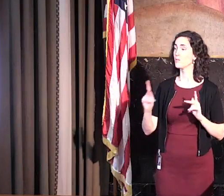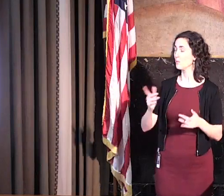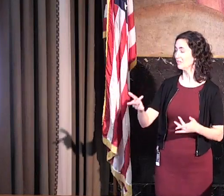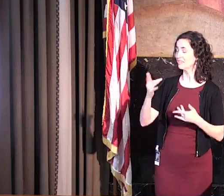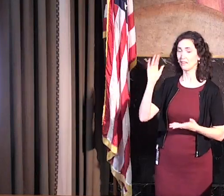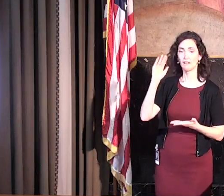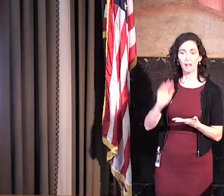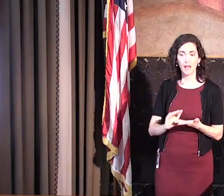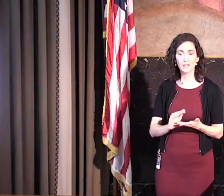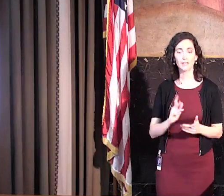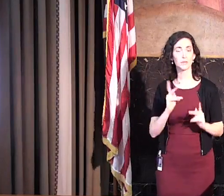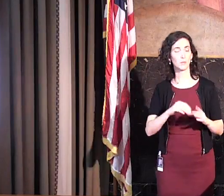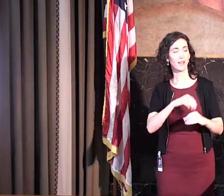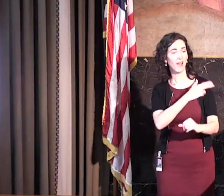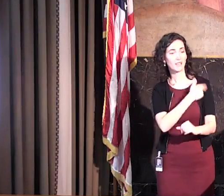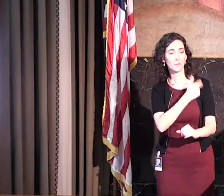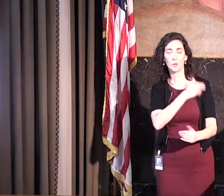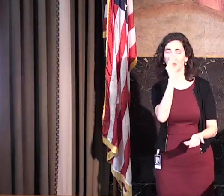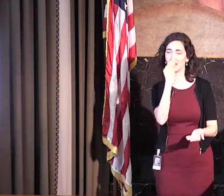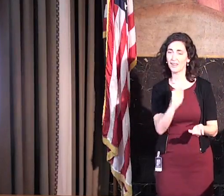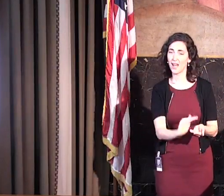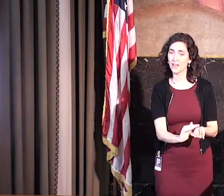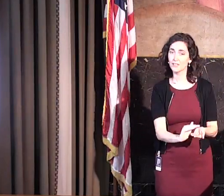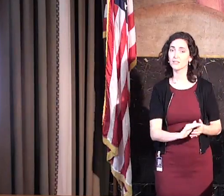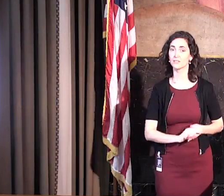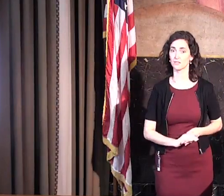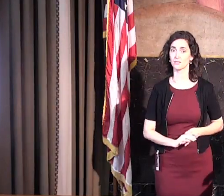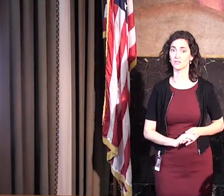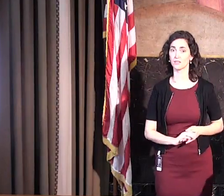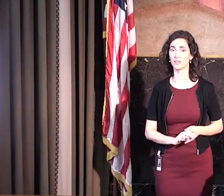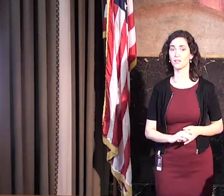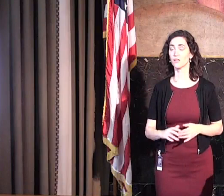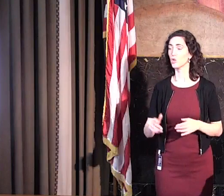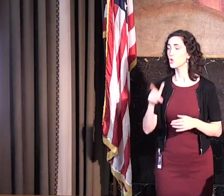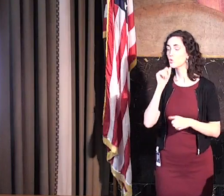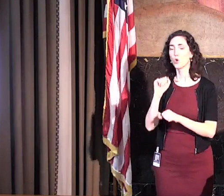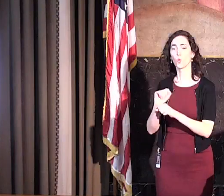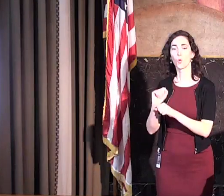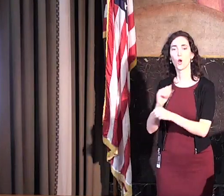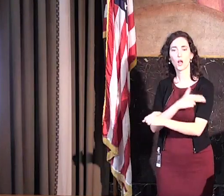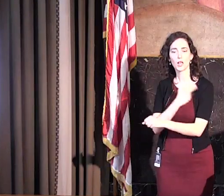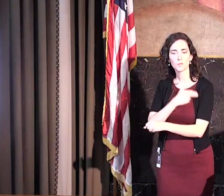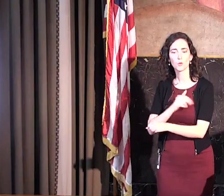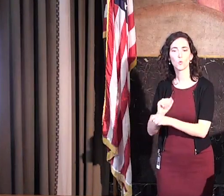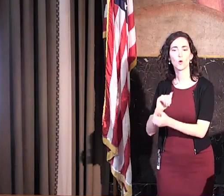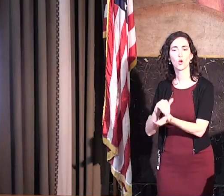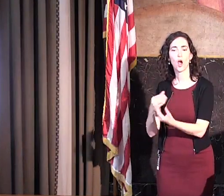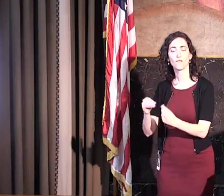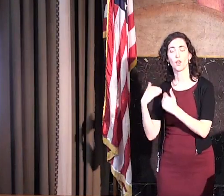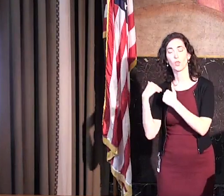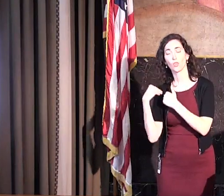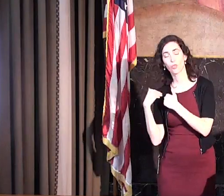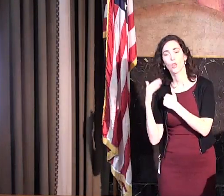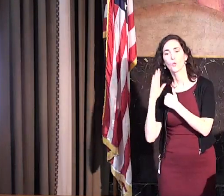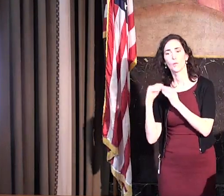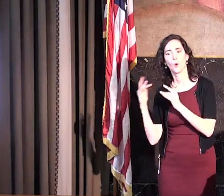sick and hospitalized, the load that's going to be taken off of our healthcare professionals.